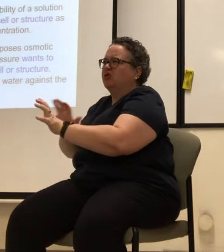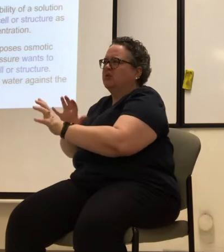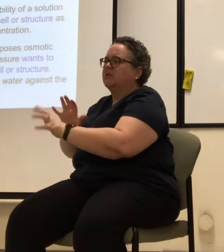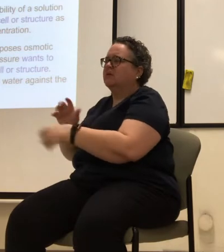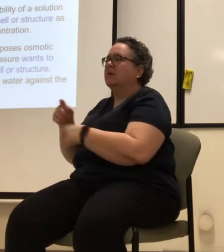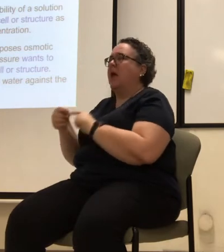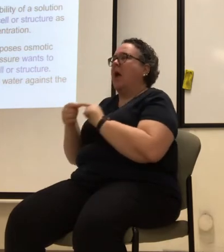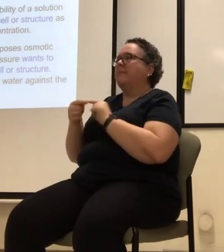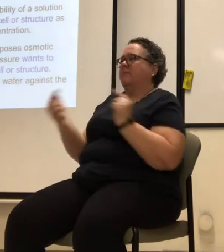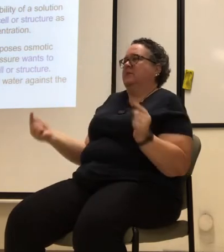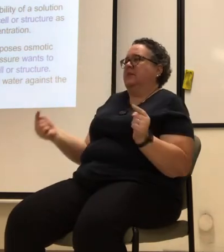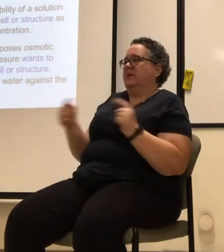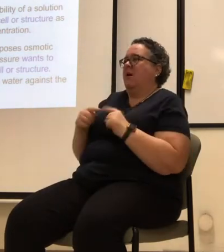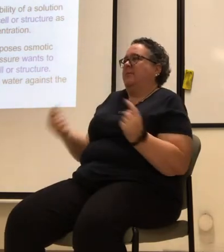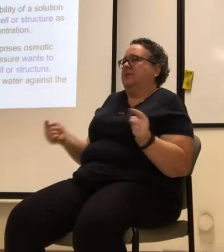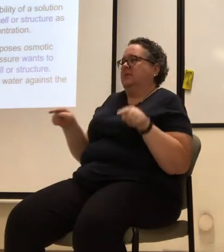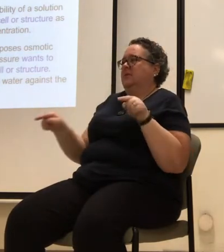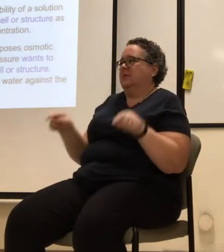Opposes osmotic pressure.